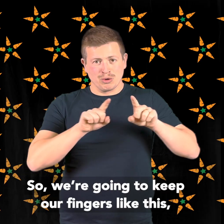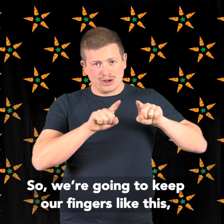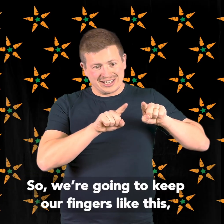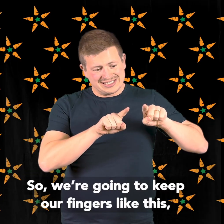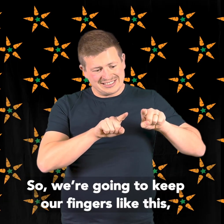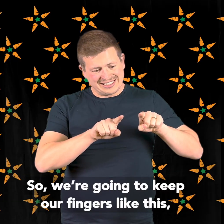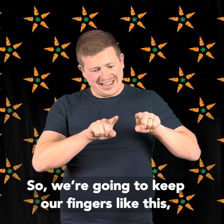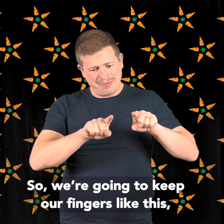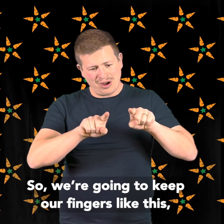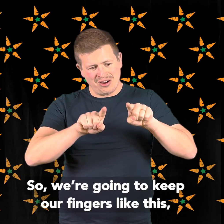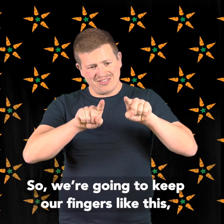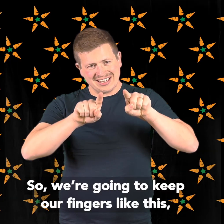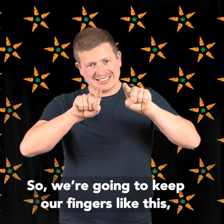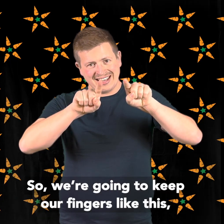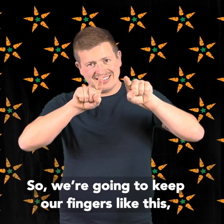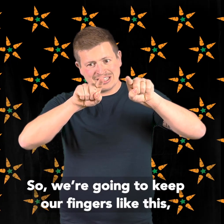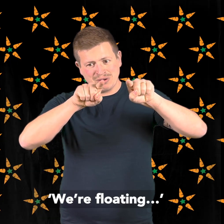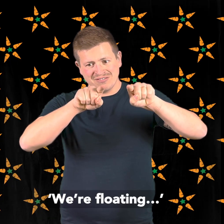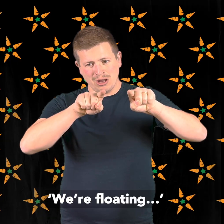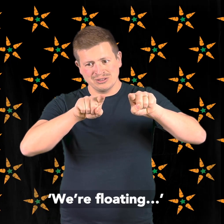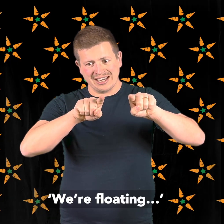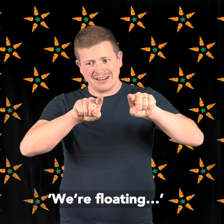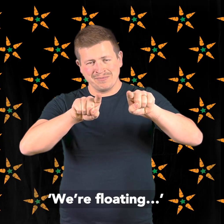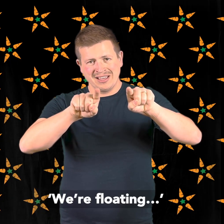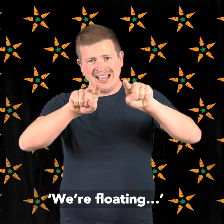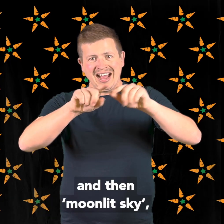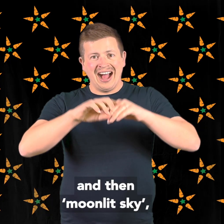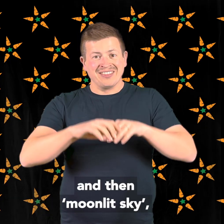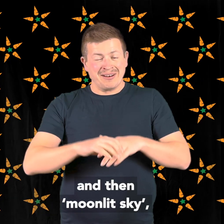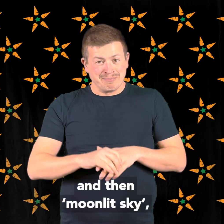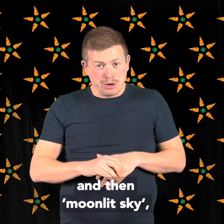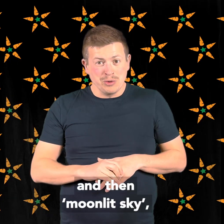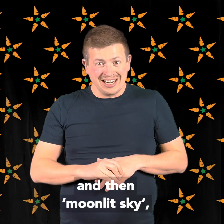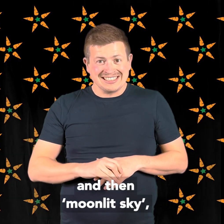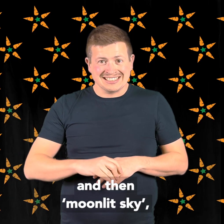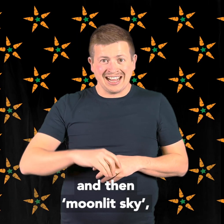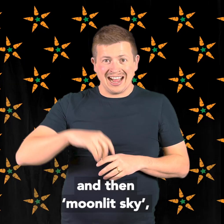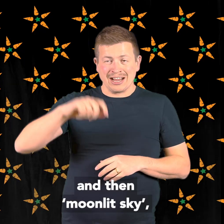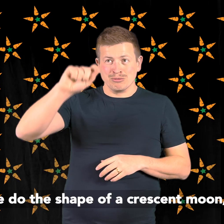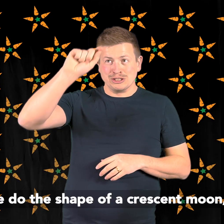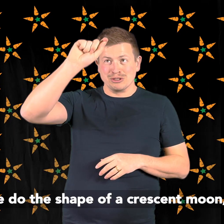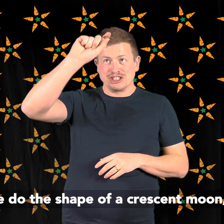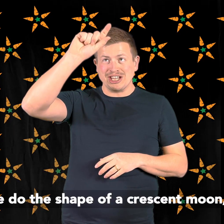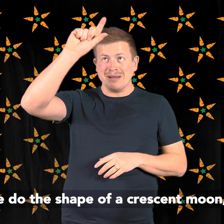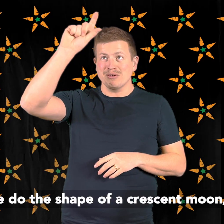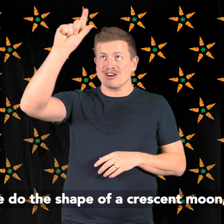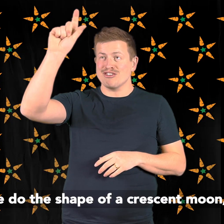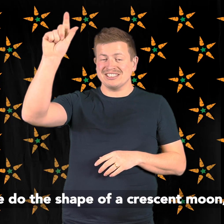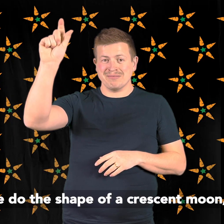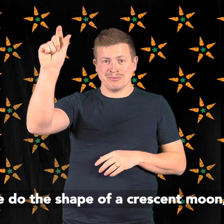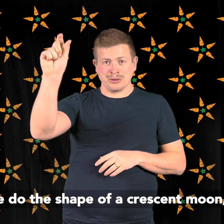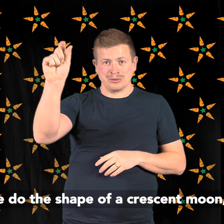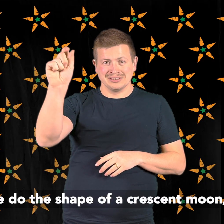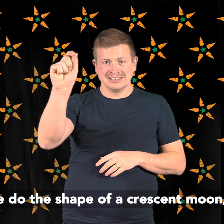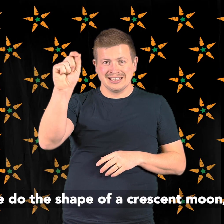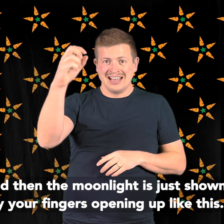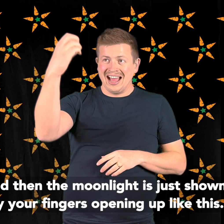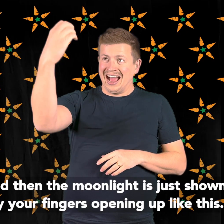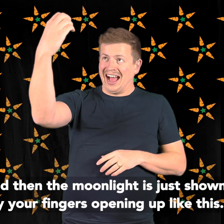going to keep our fingers like this, we're floating, and then moonlit sky, we do the shape of a crescent moon, and